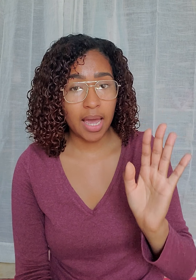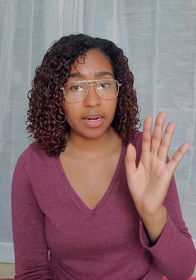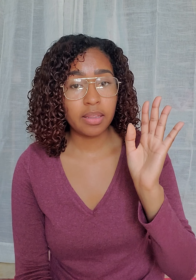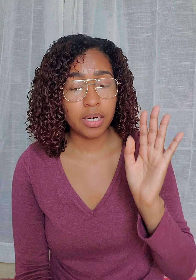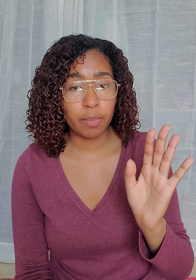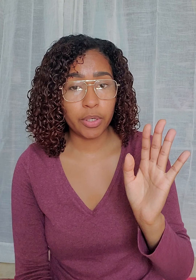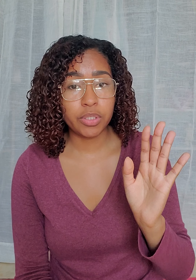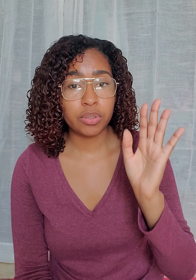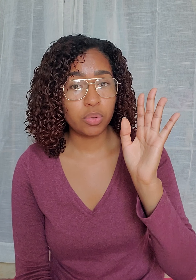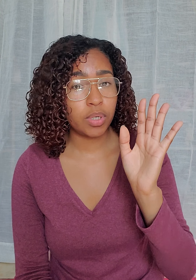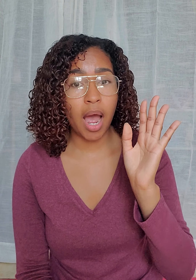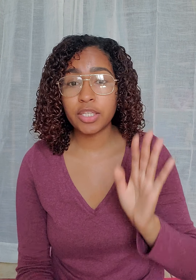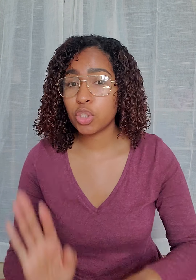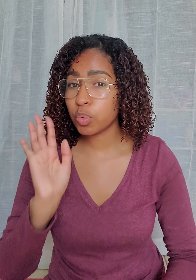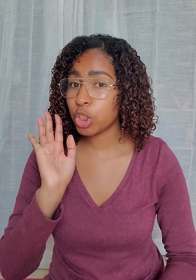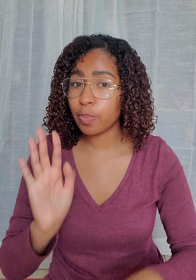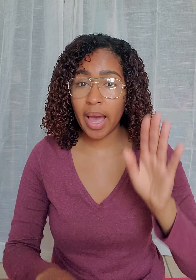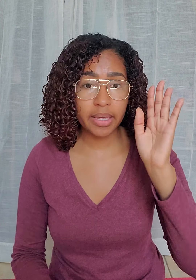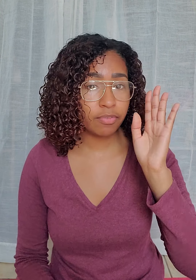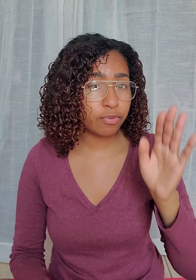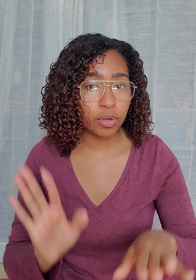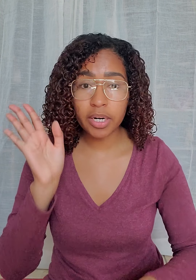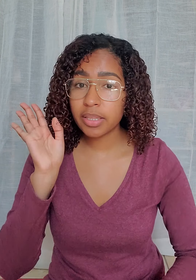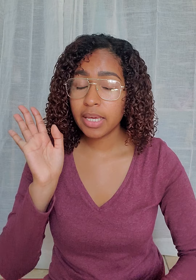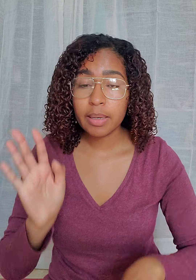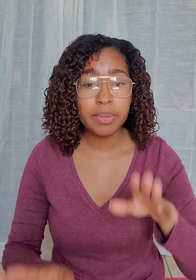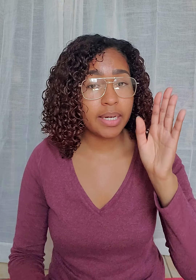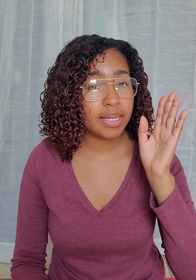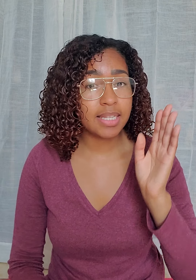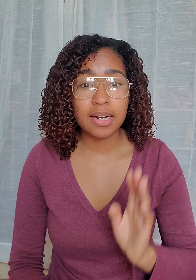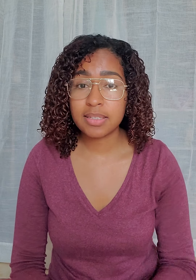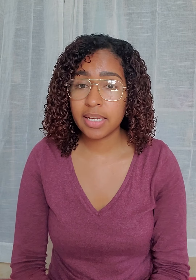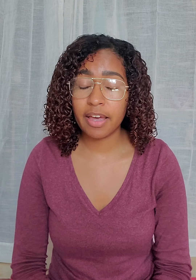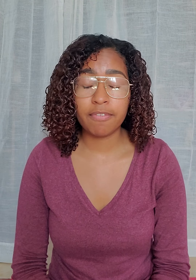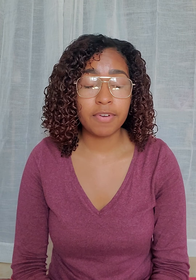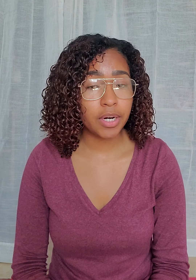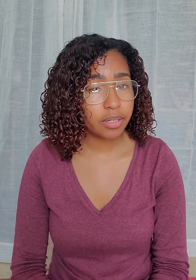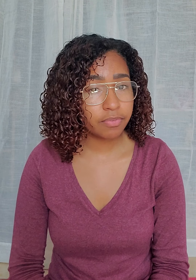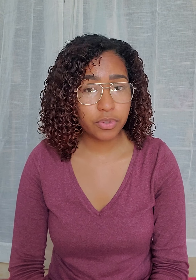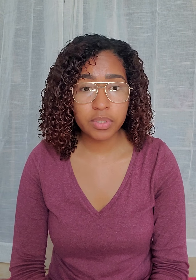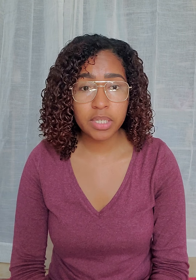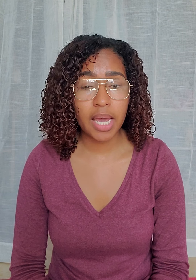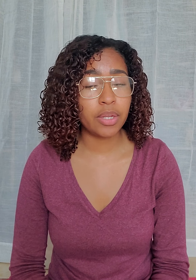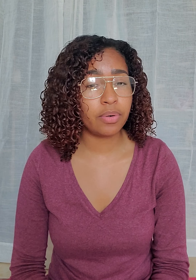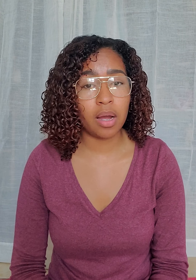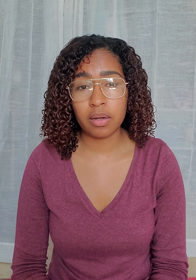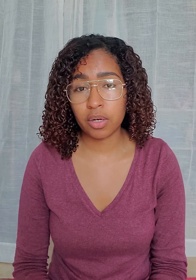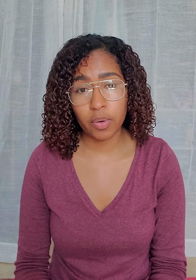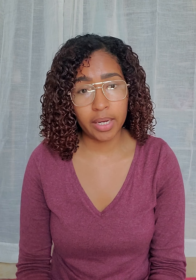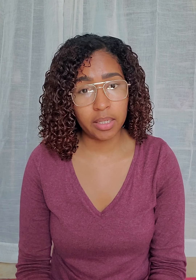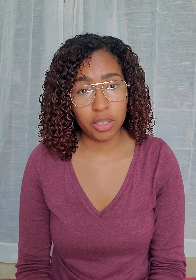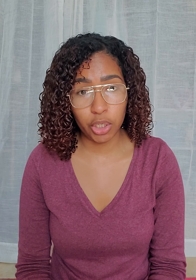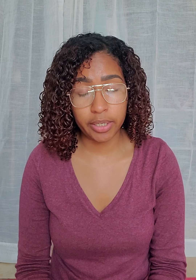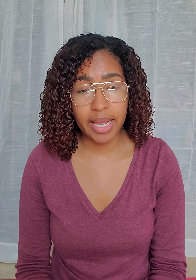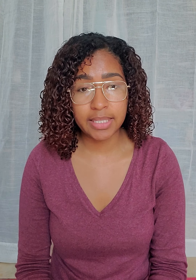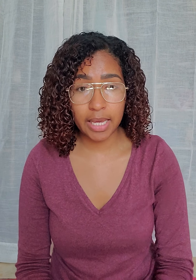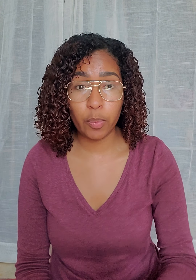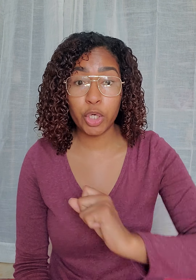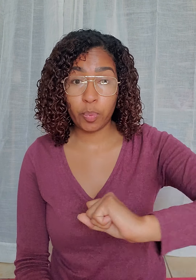the numbers. Do not switch back and forth because that is going to get very confusing and you're not going to correctly learn. It's like when you're